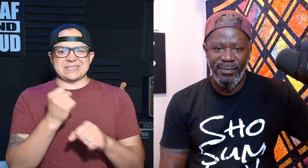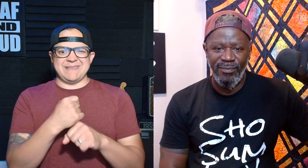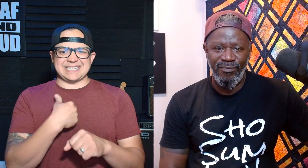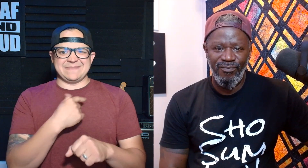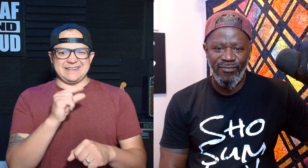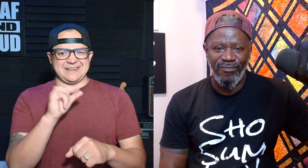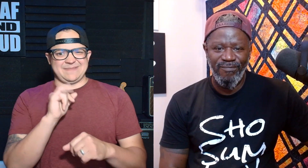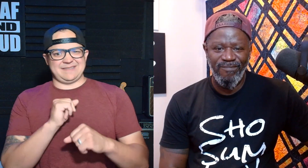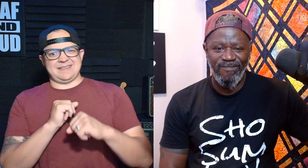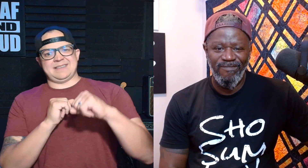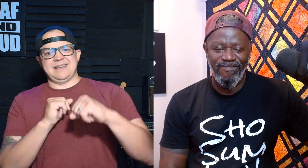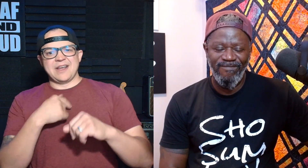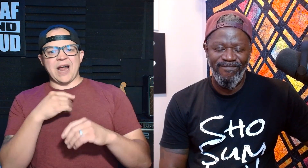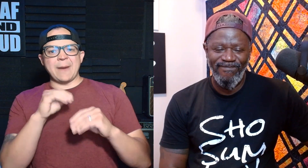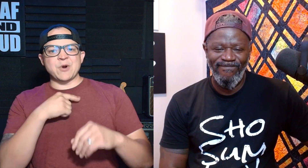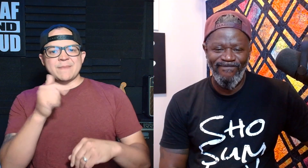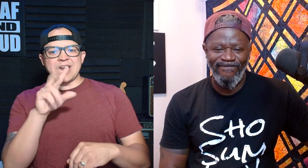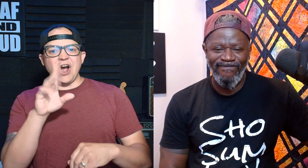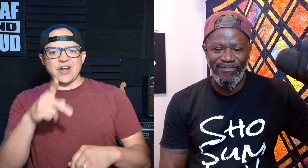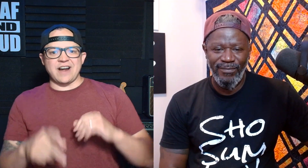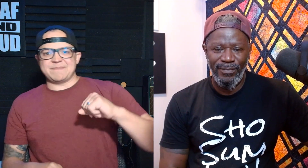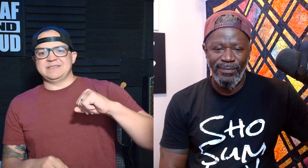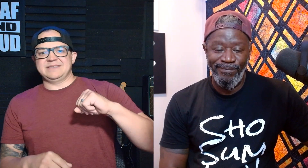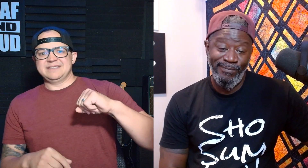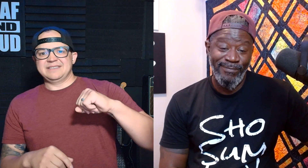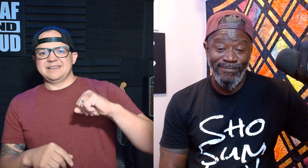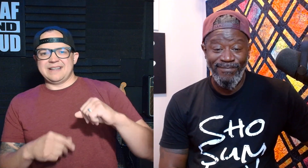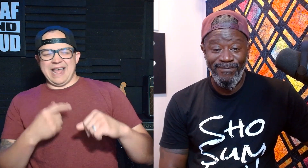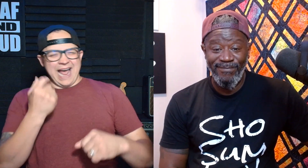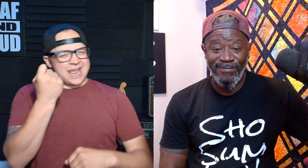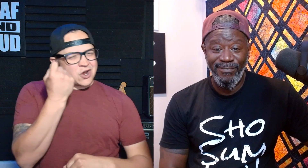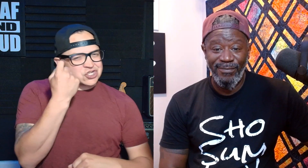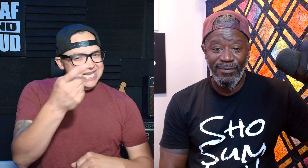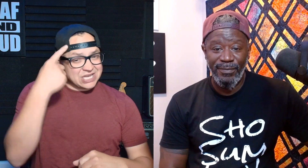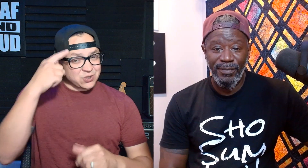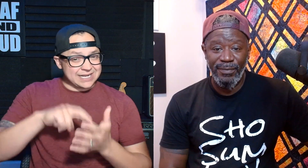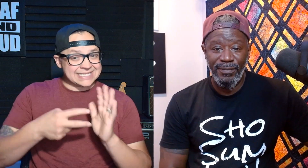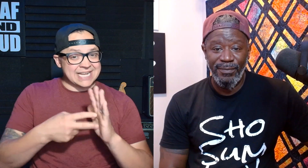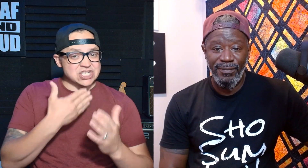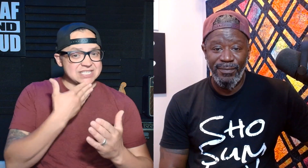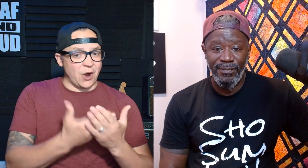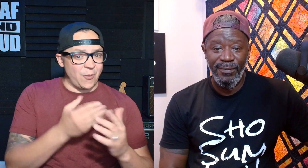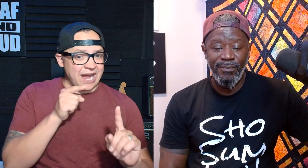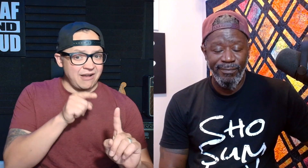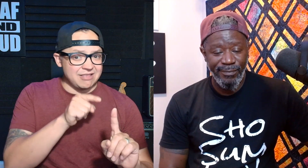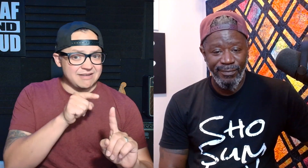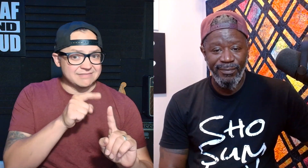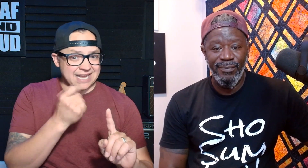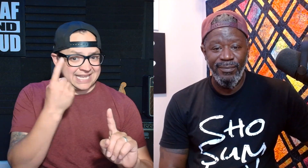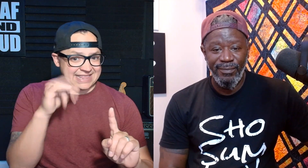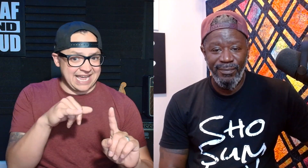it just makes me a little bit like, I put my guard up. But I understand your intentions